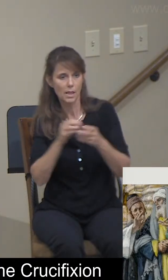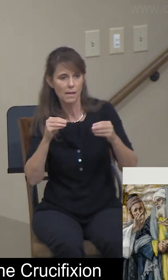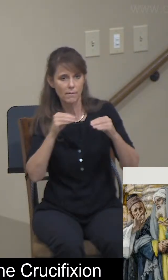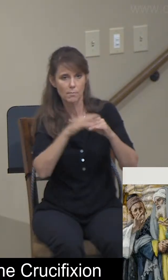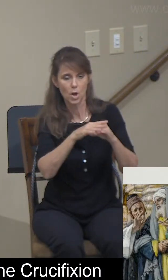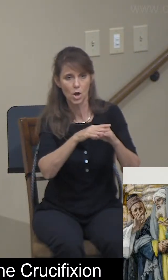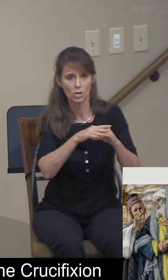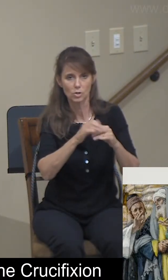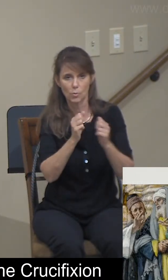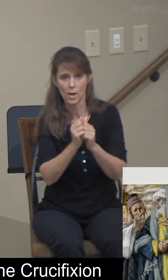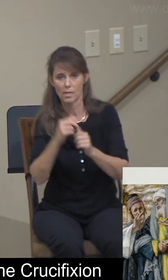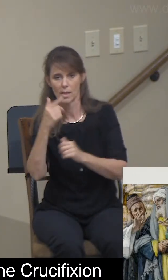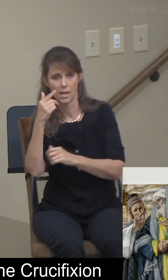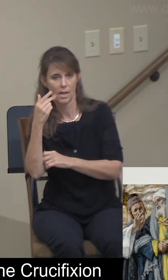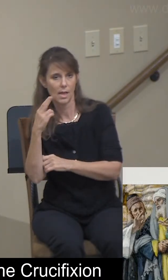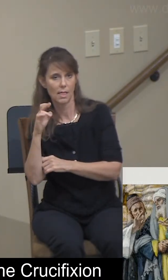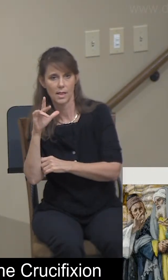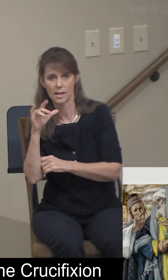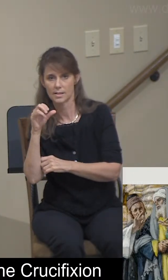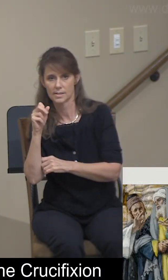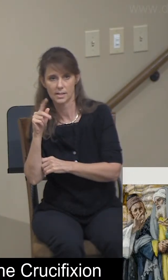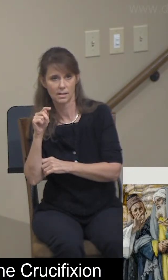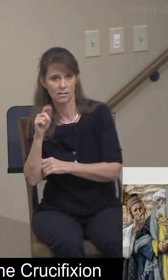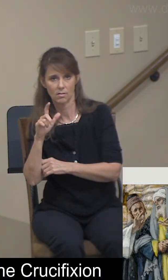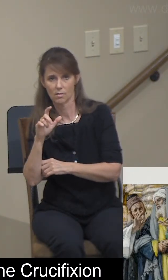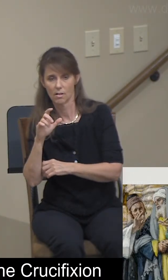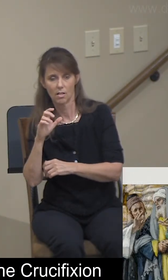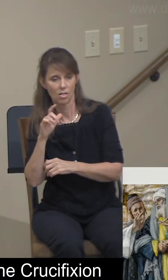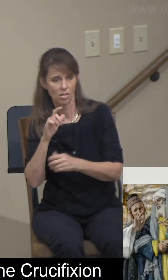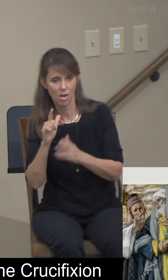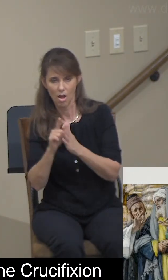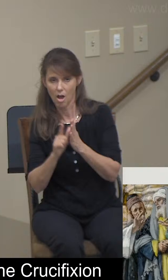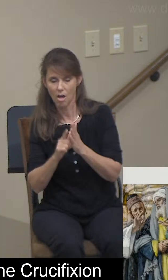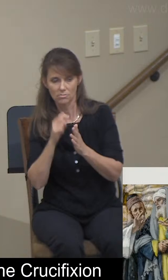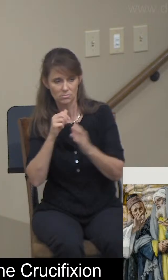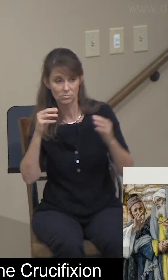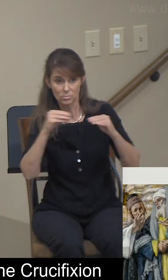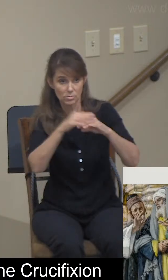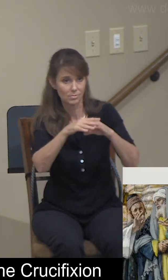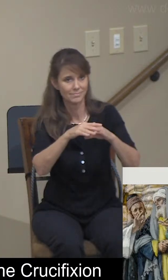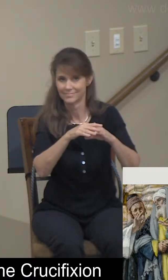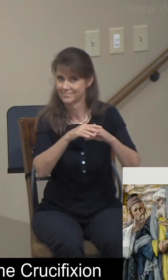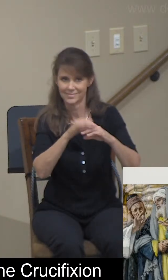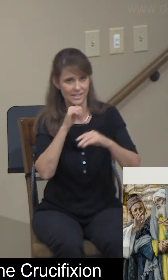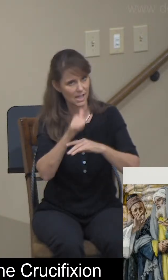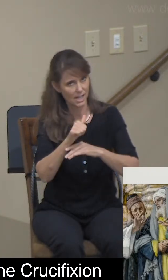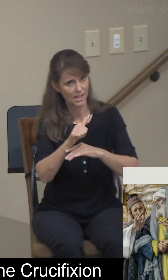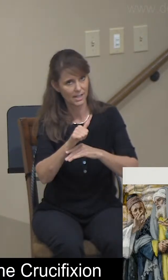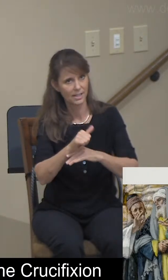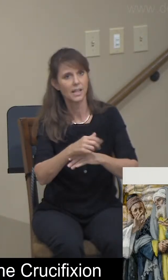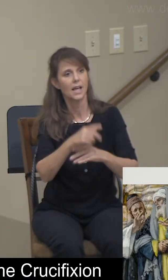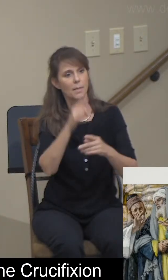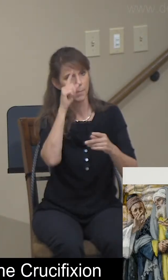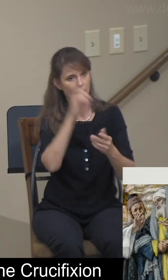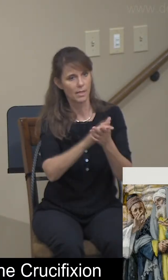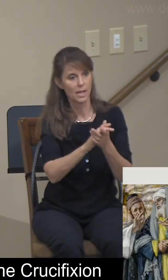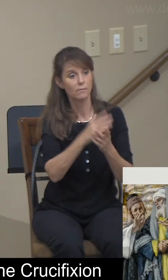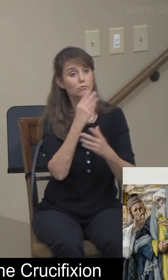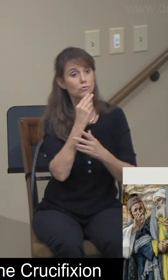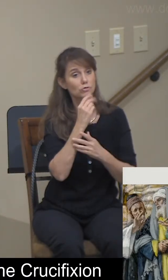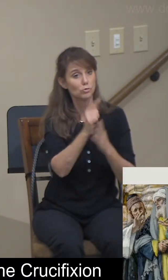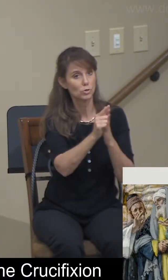with Hellenistic law or with any other form of law. They believe that the Jewish law is supreme, that it comes from God and that it's